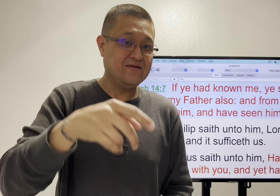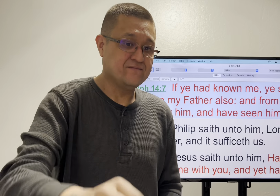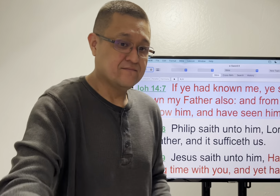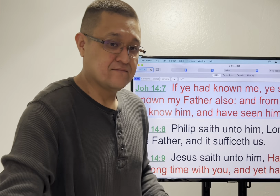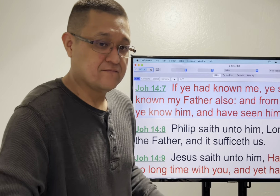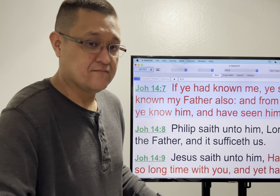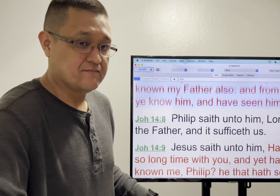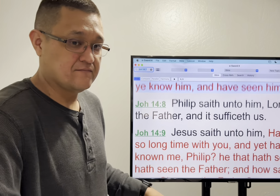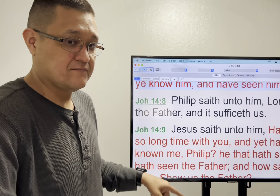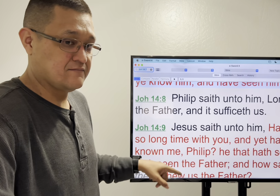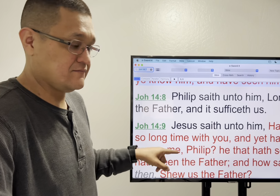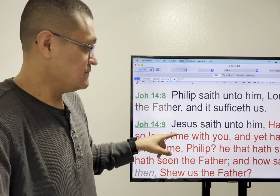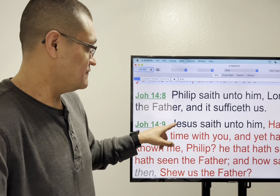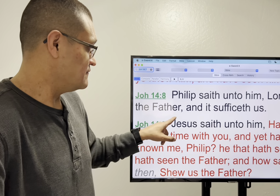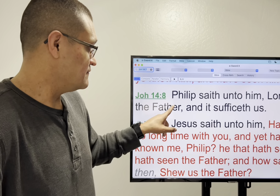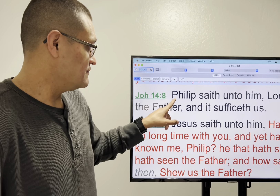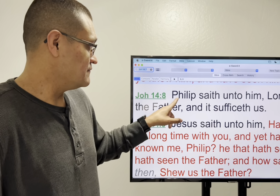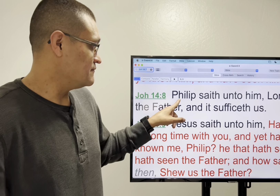Now Philip